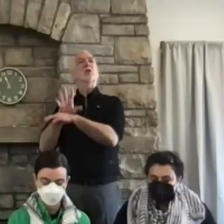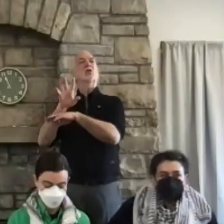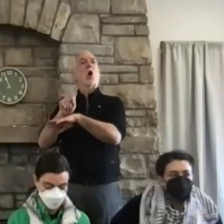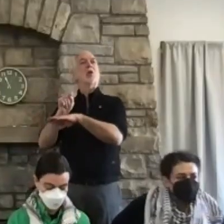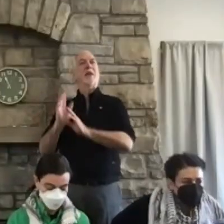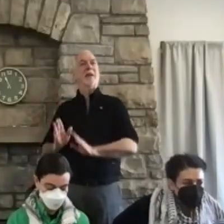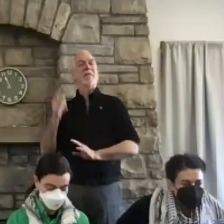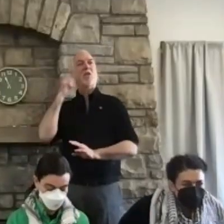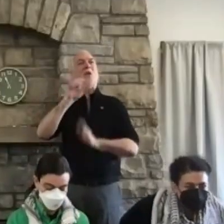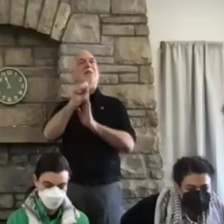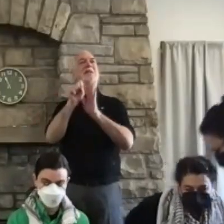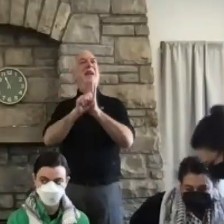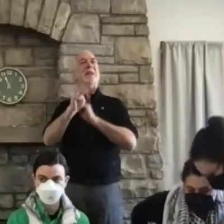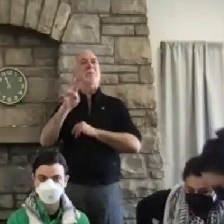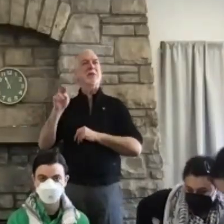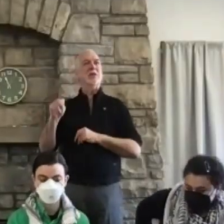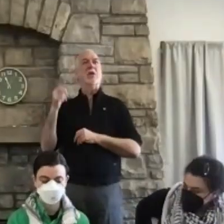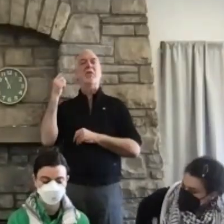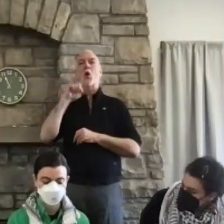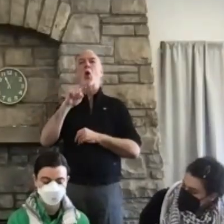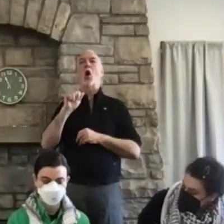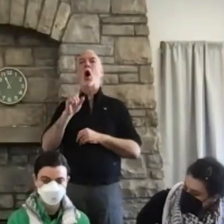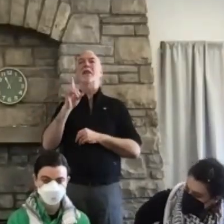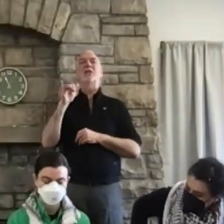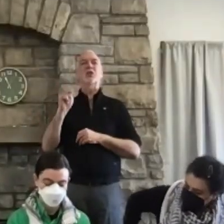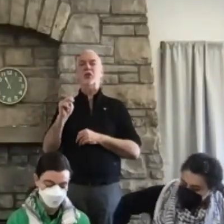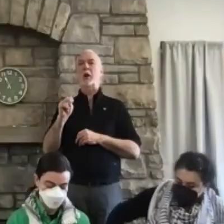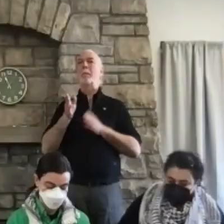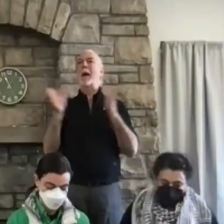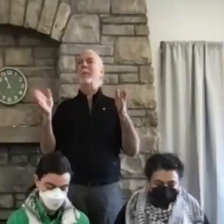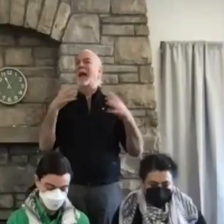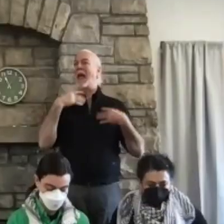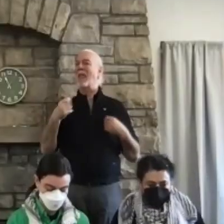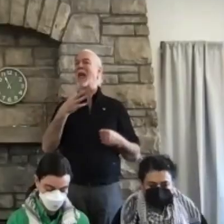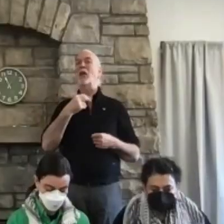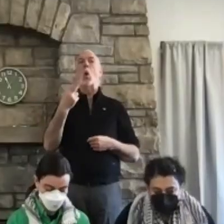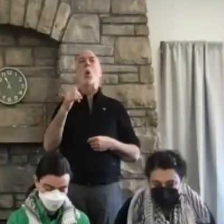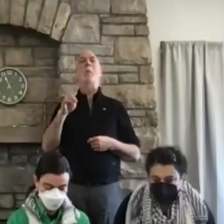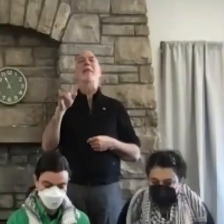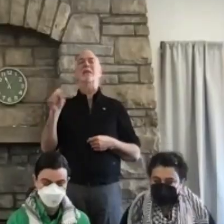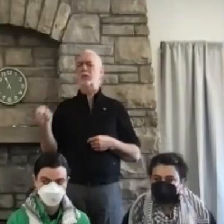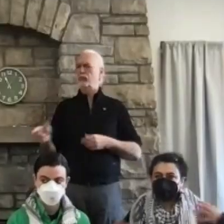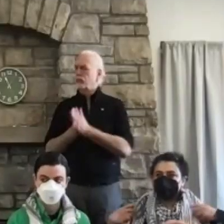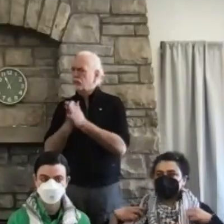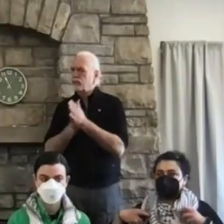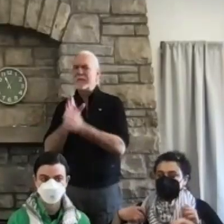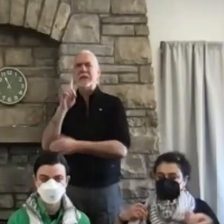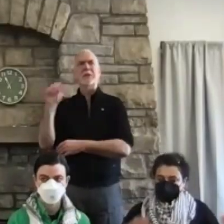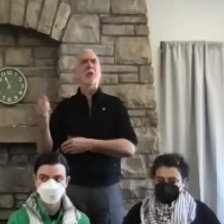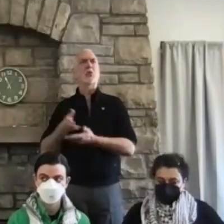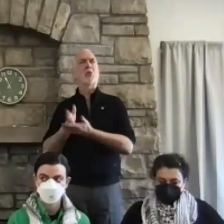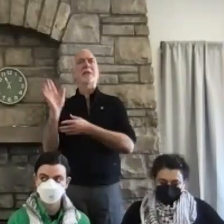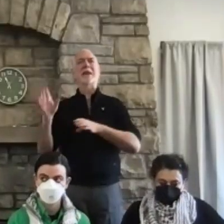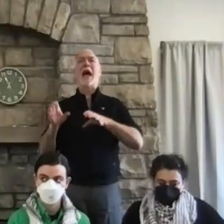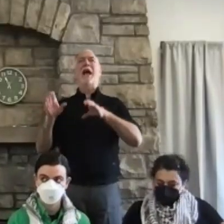of Minnesota on addiction, public health, and homelessness. He's an impassioned disability rights activist and a